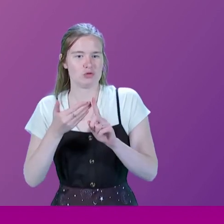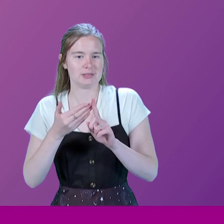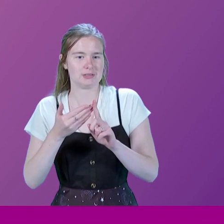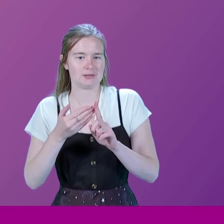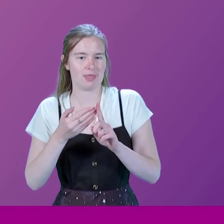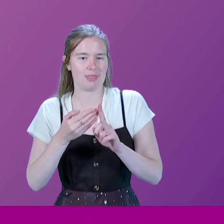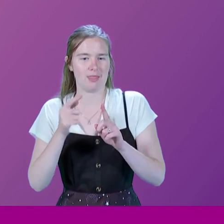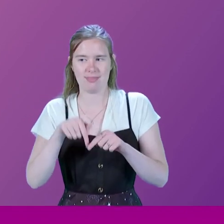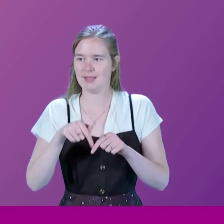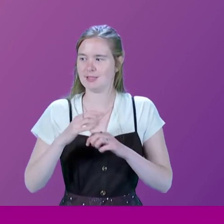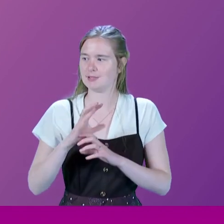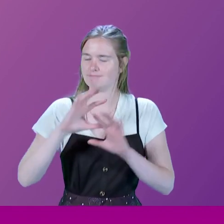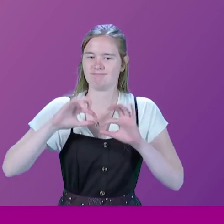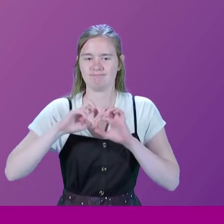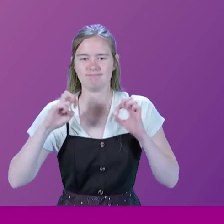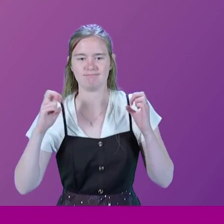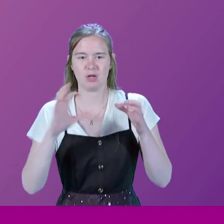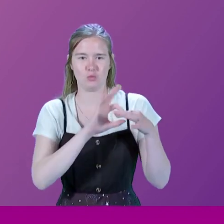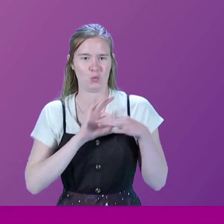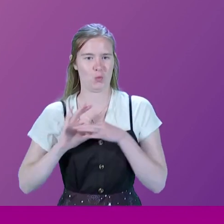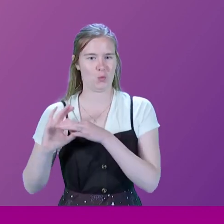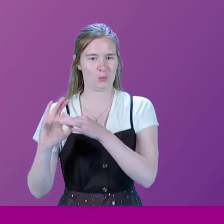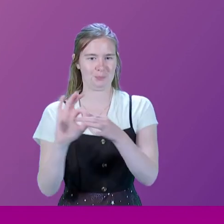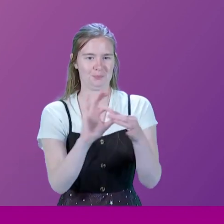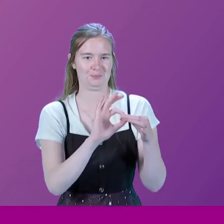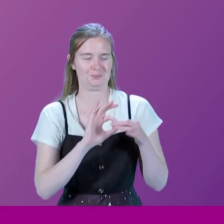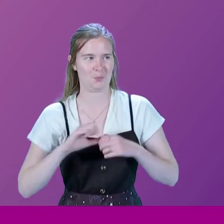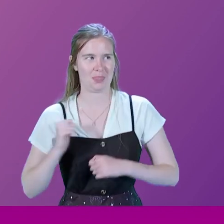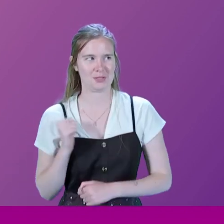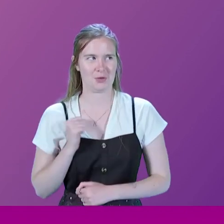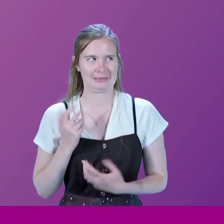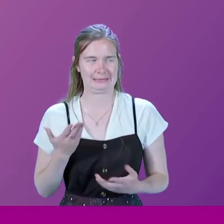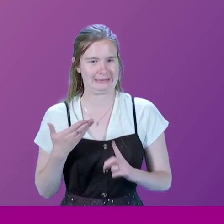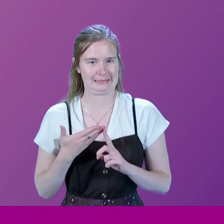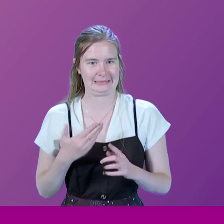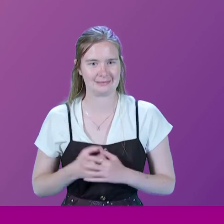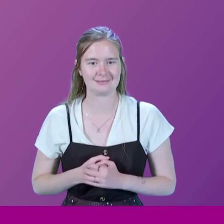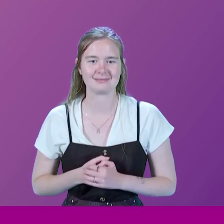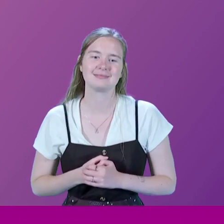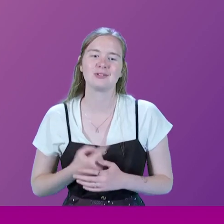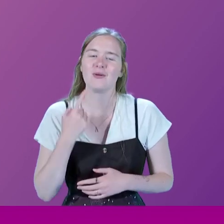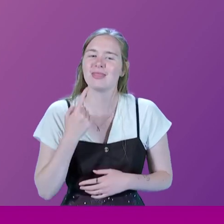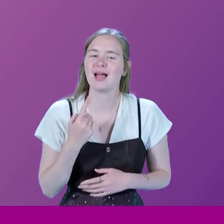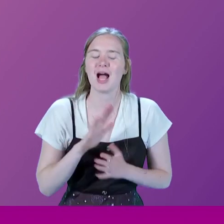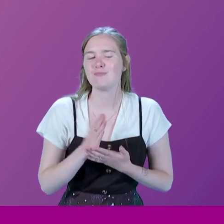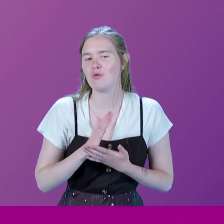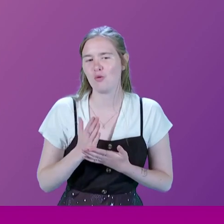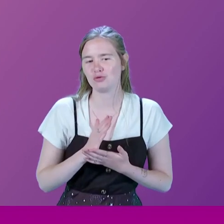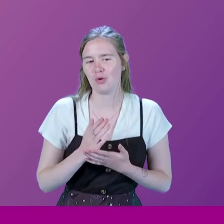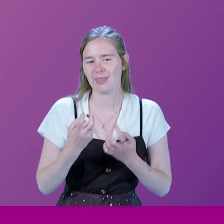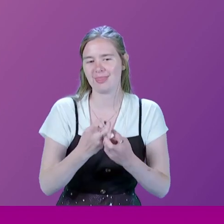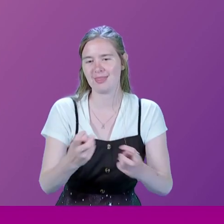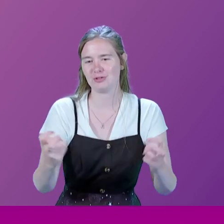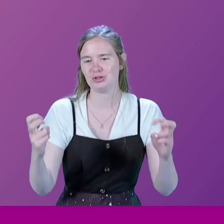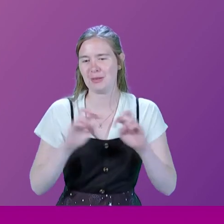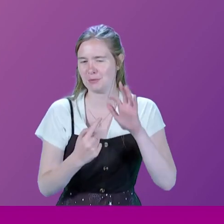has produced unanimity amongst Scots. So, I'm not sure that the shape